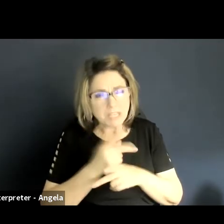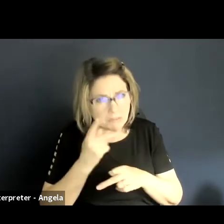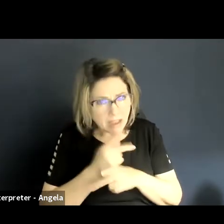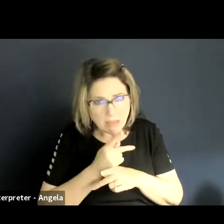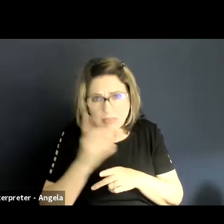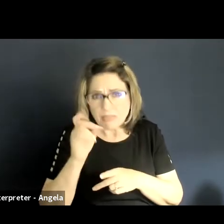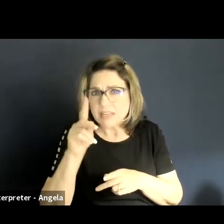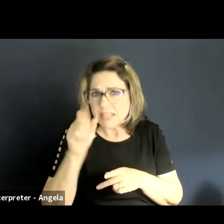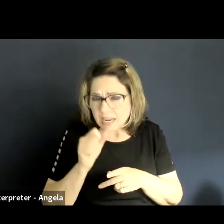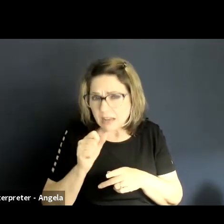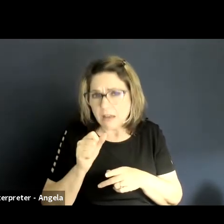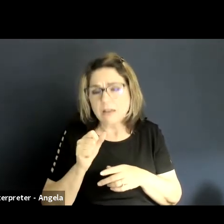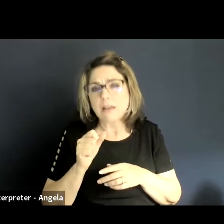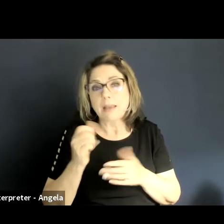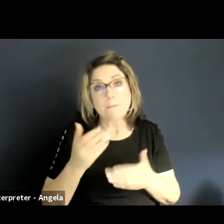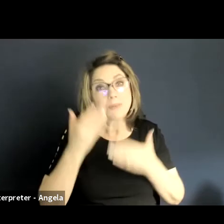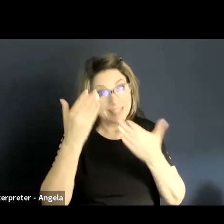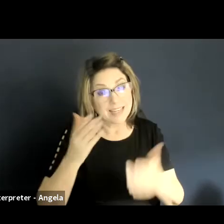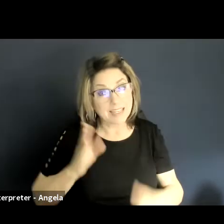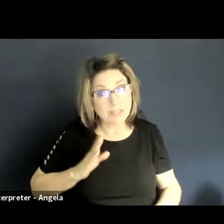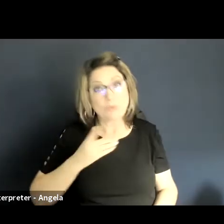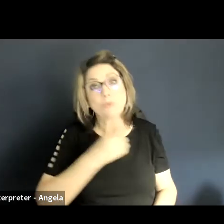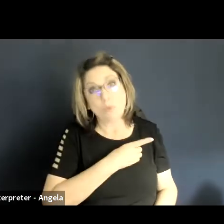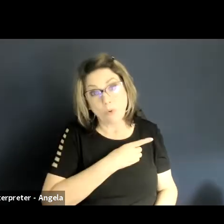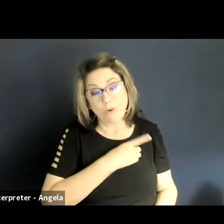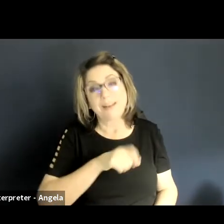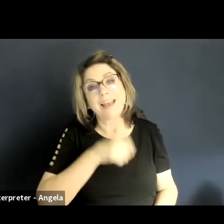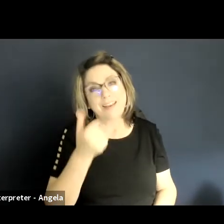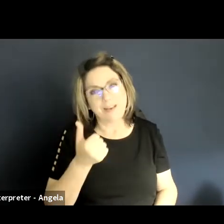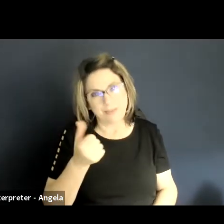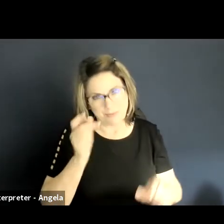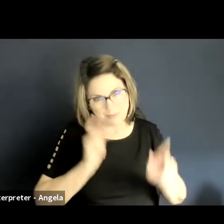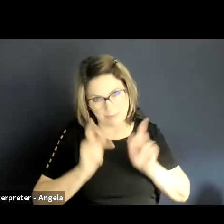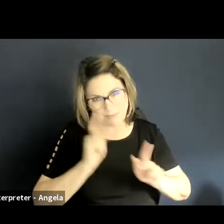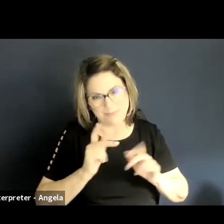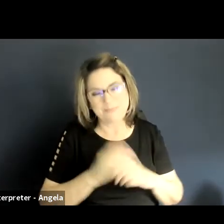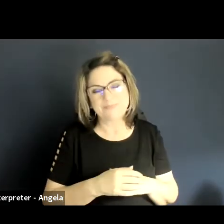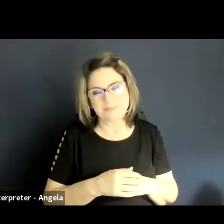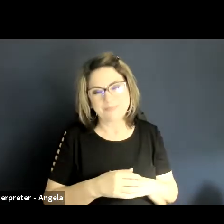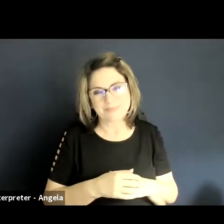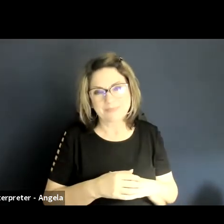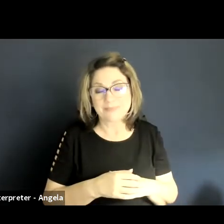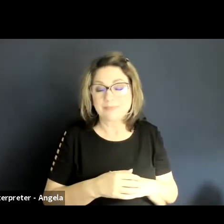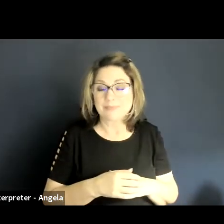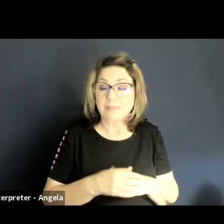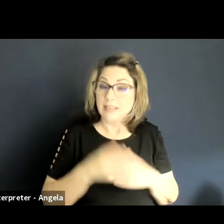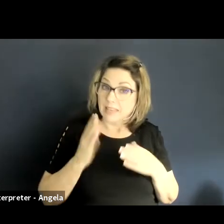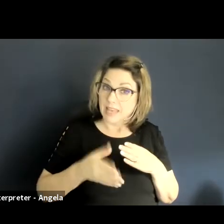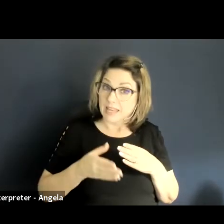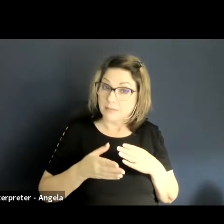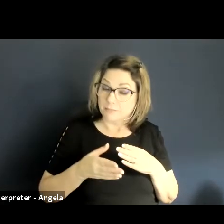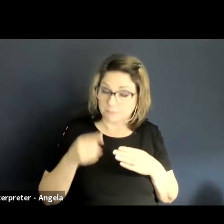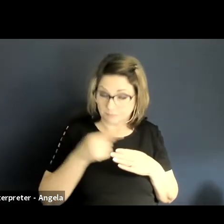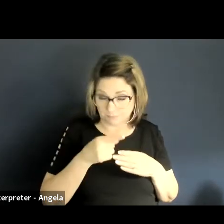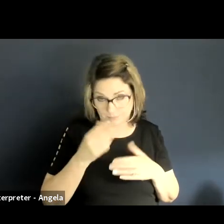then presenting it potentially to your board and others. So in the end, you know, this